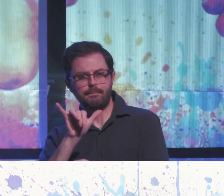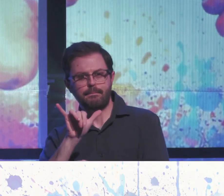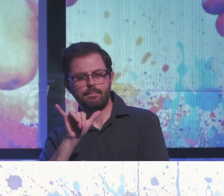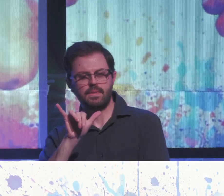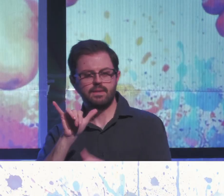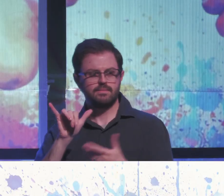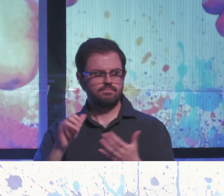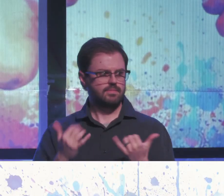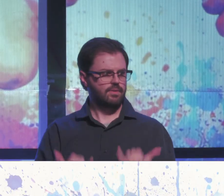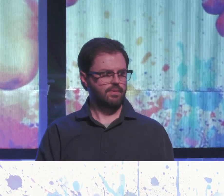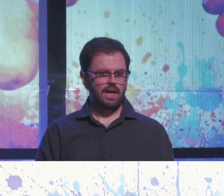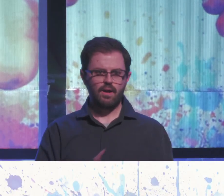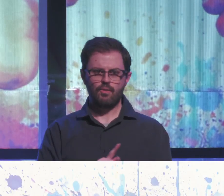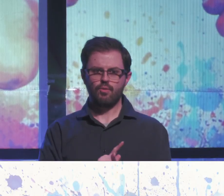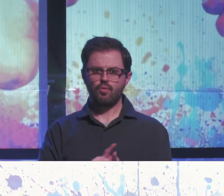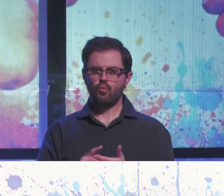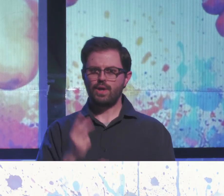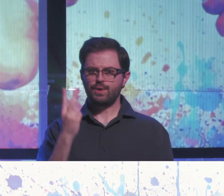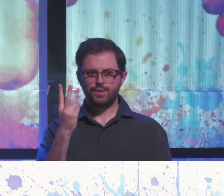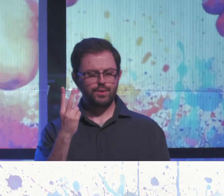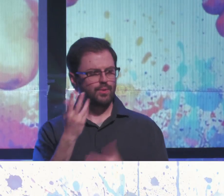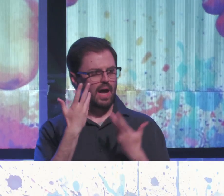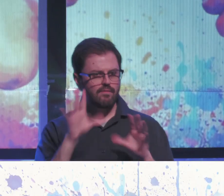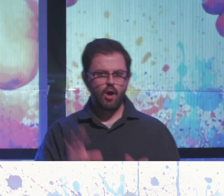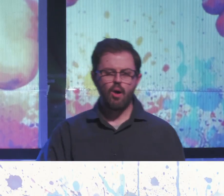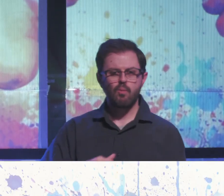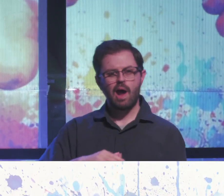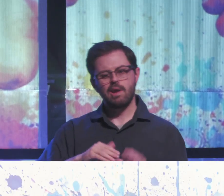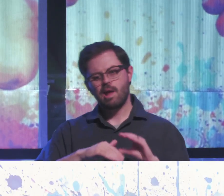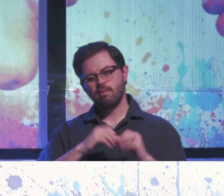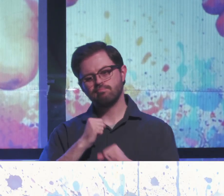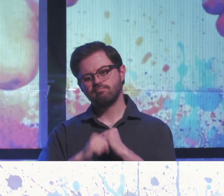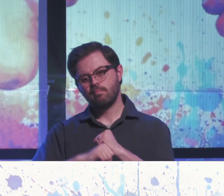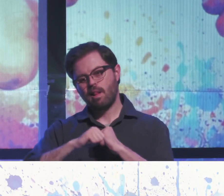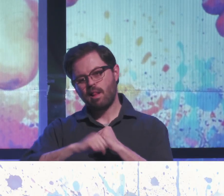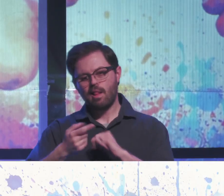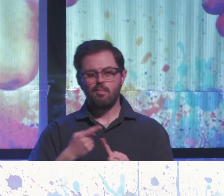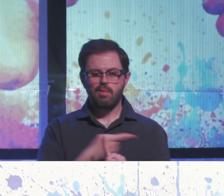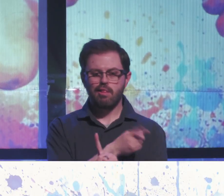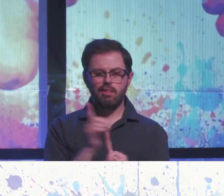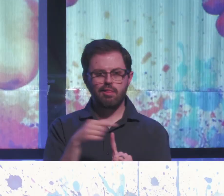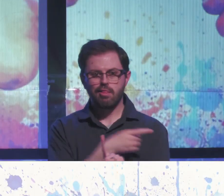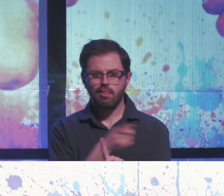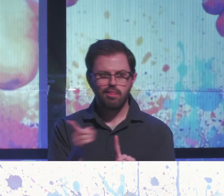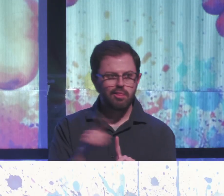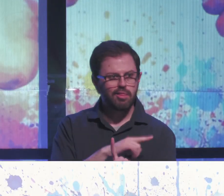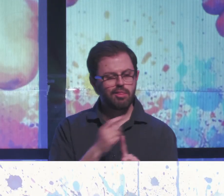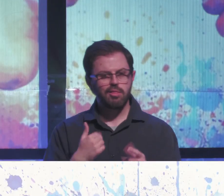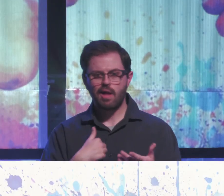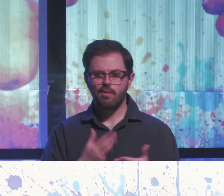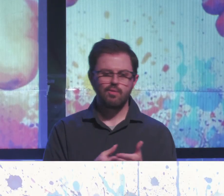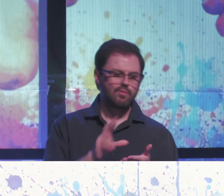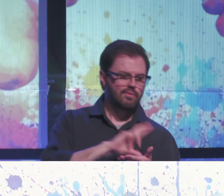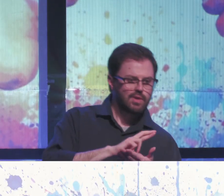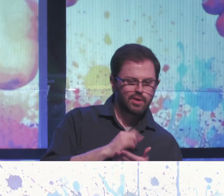already used up half my time and I haven't even got to it. That was just the review and me having a therapy session with you all right?